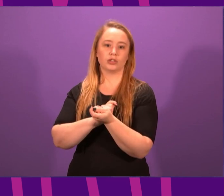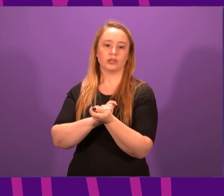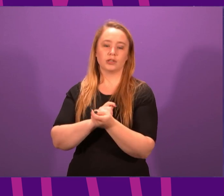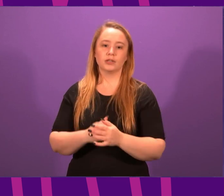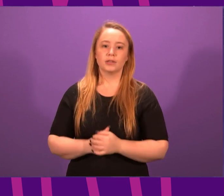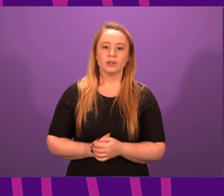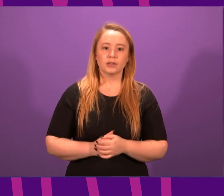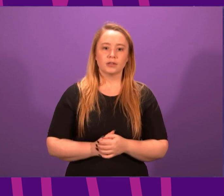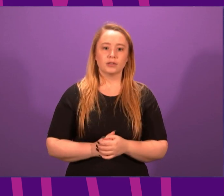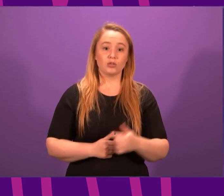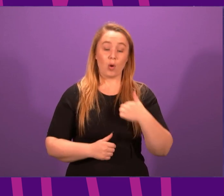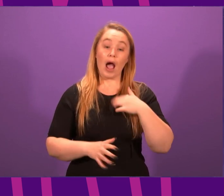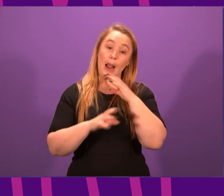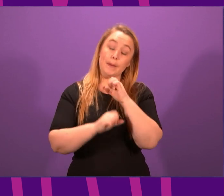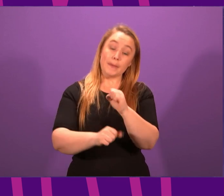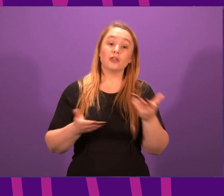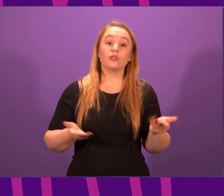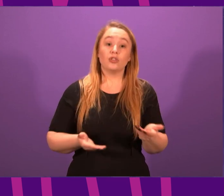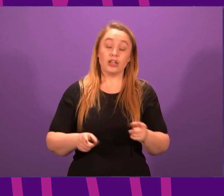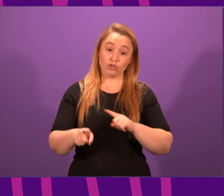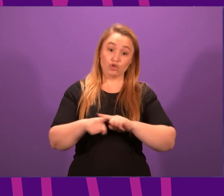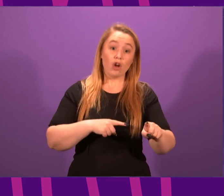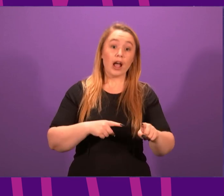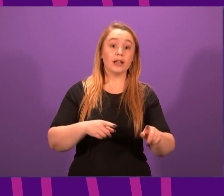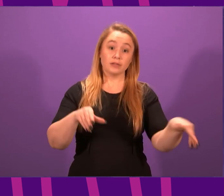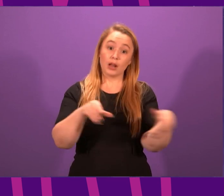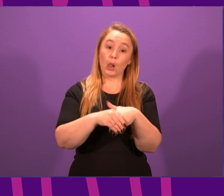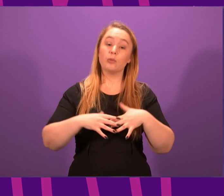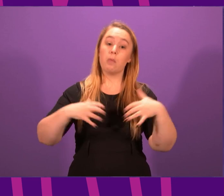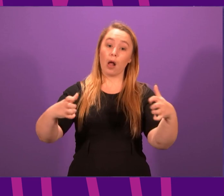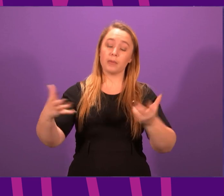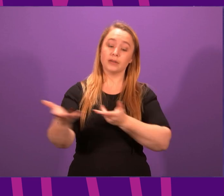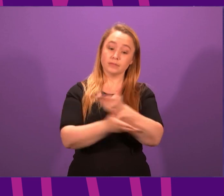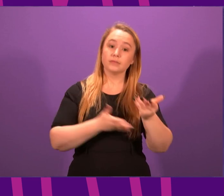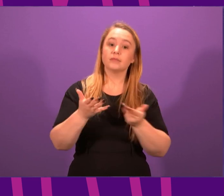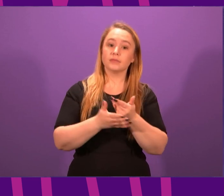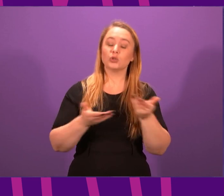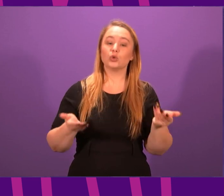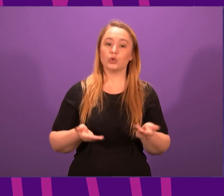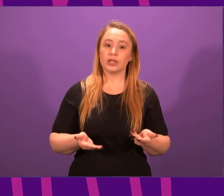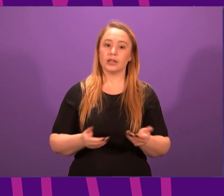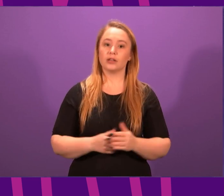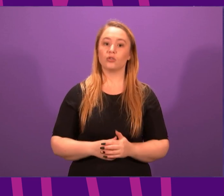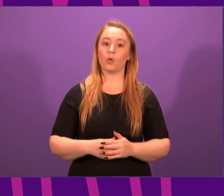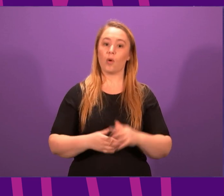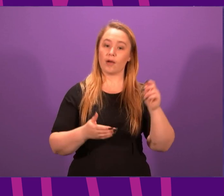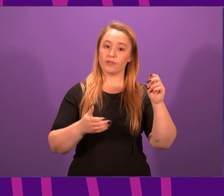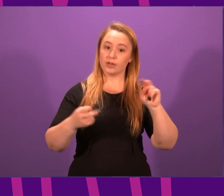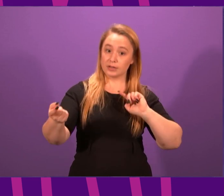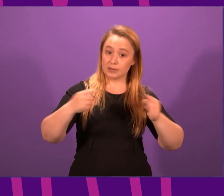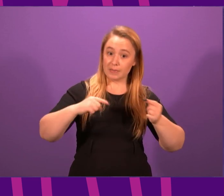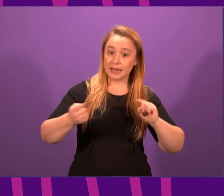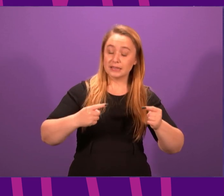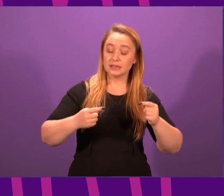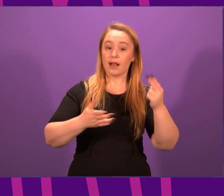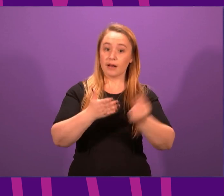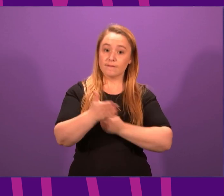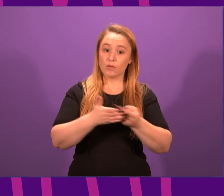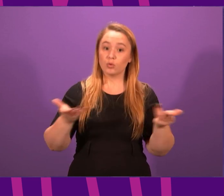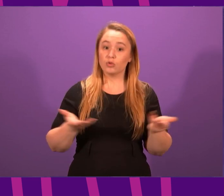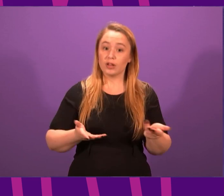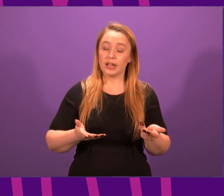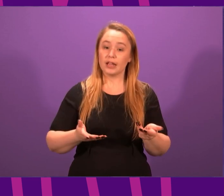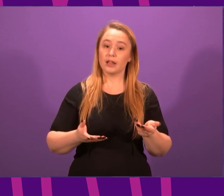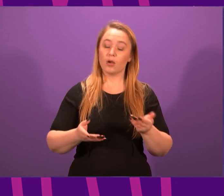that is possible. And I give a commitment today to try to facilitate that as much as possible. We're having a debate and a vote today on the overall framework. When